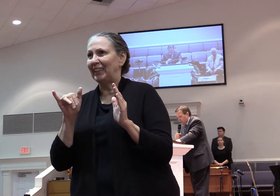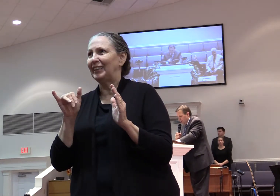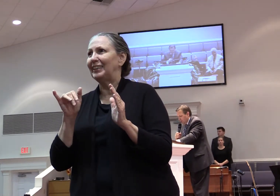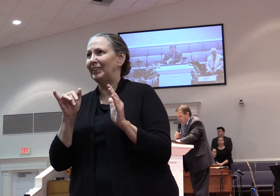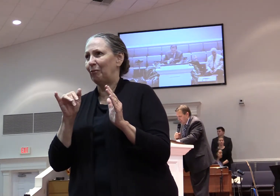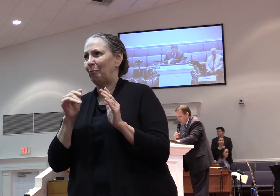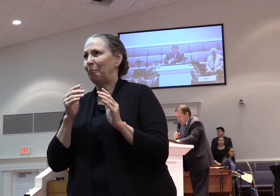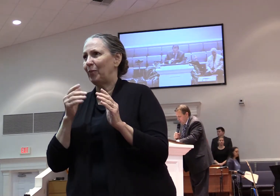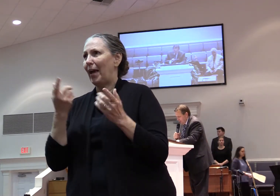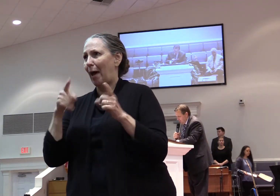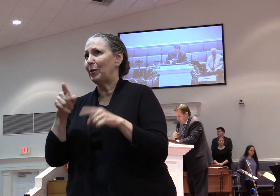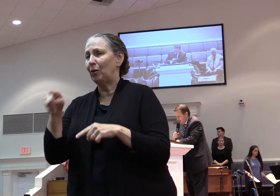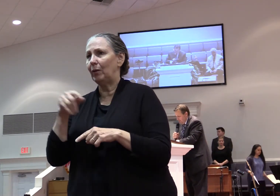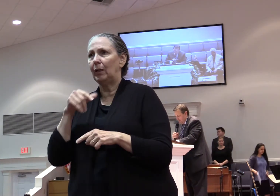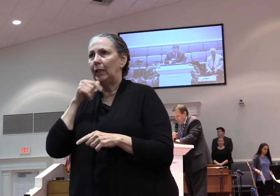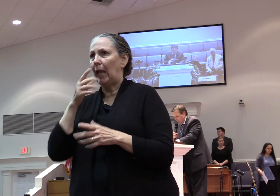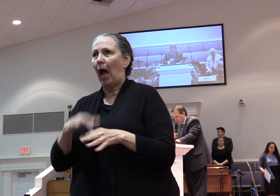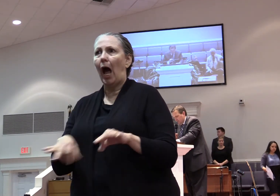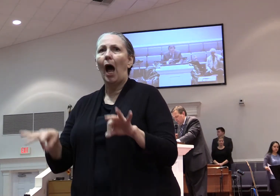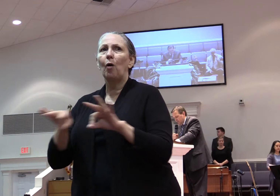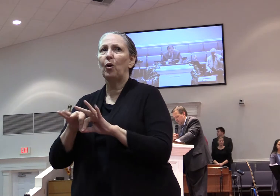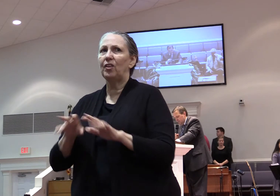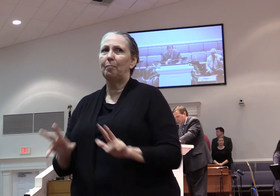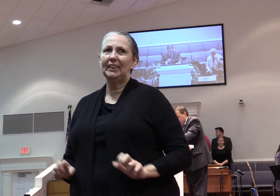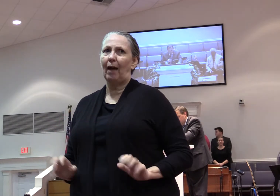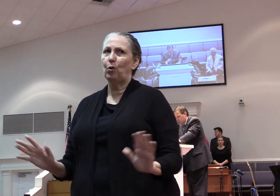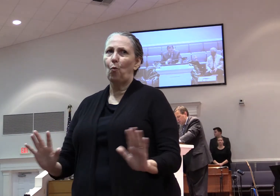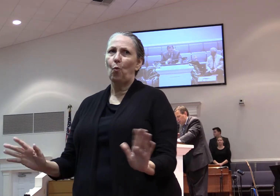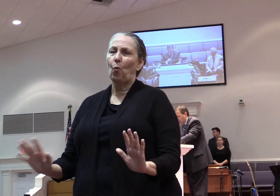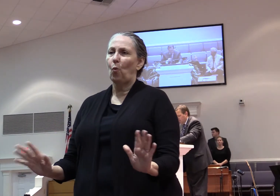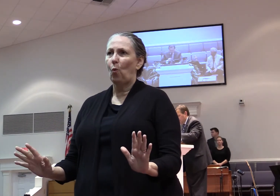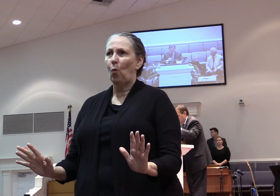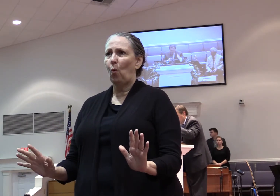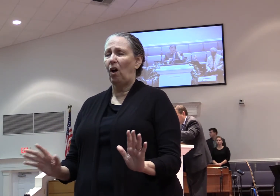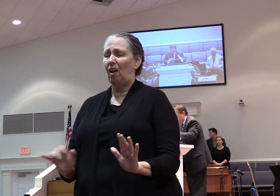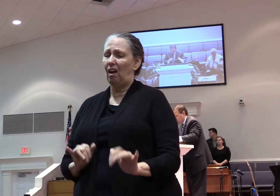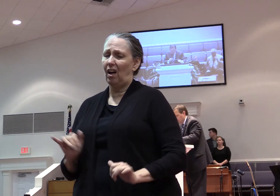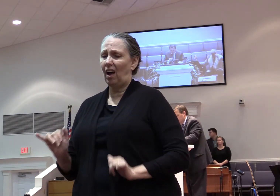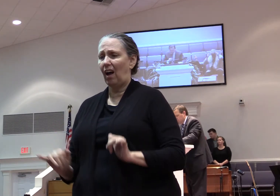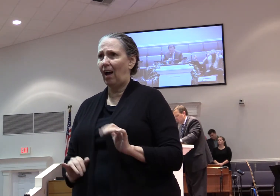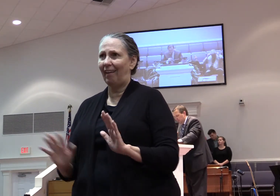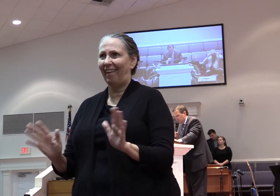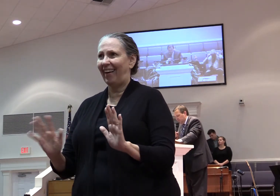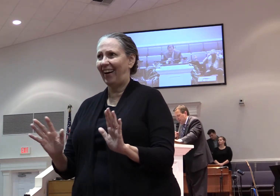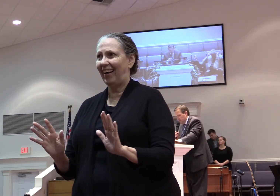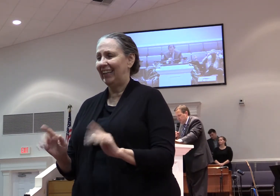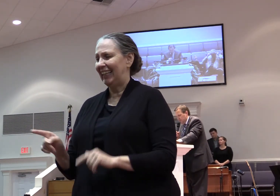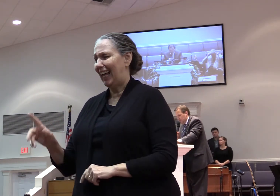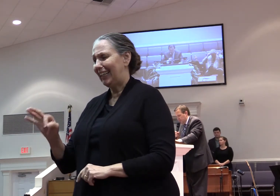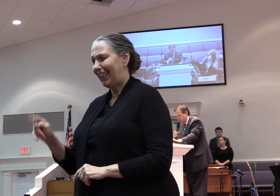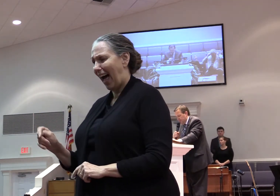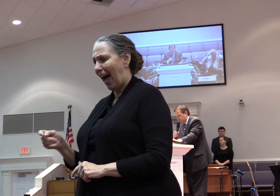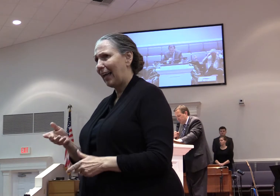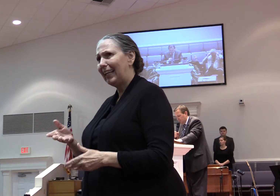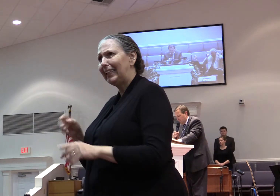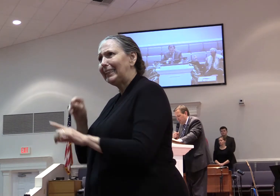headed. We learn that it doesn't pay to be selfish and self-centered. We learn that he was not concerned about exposing his family to the